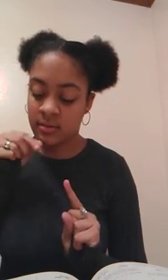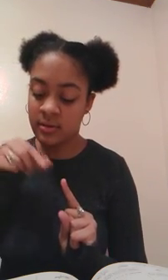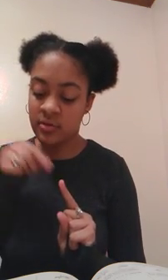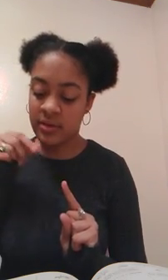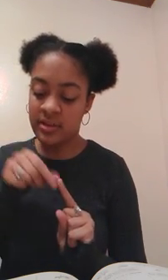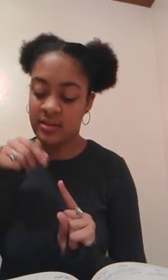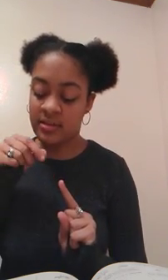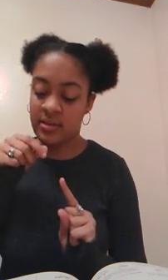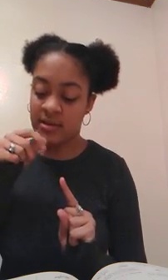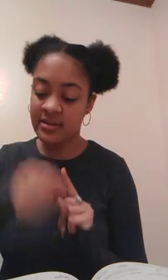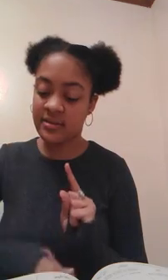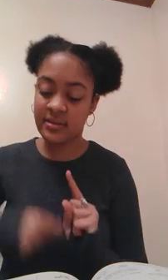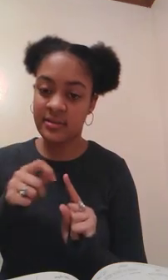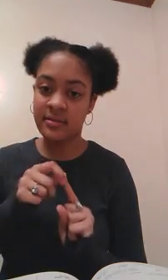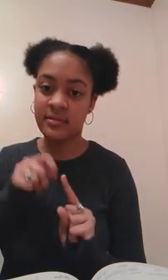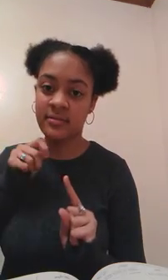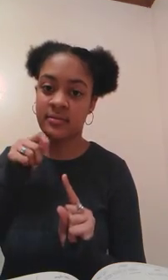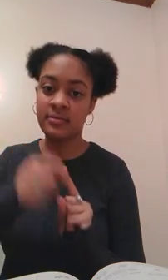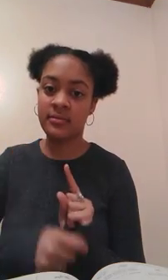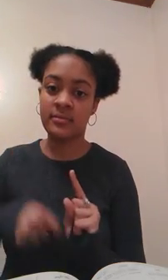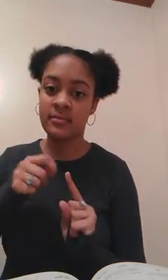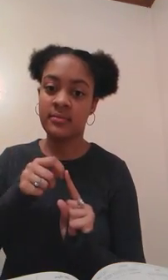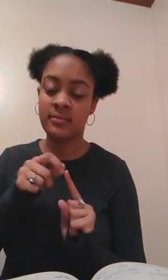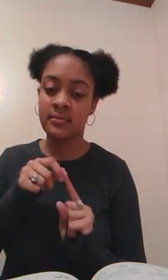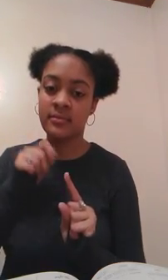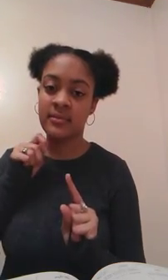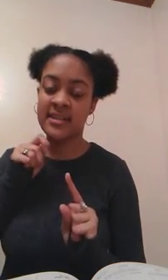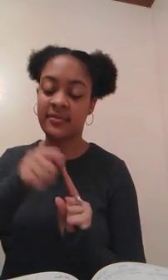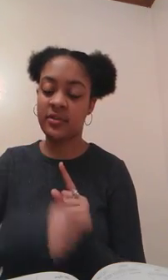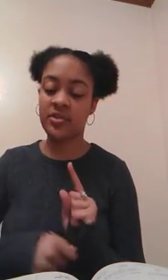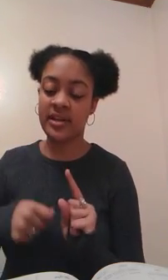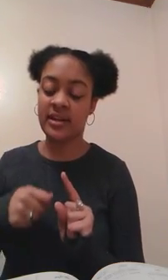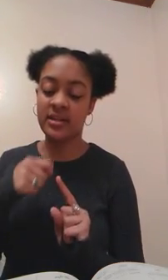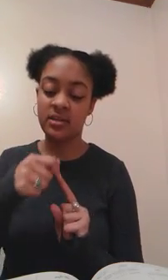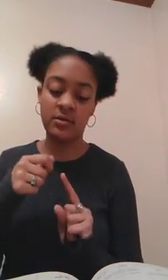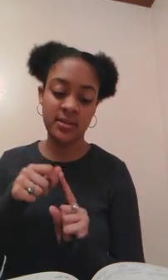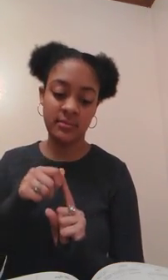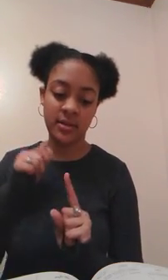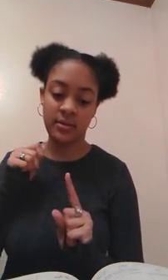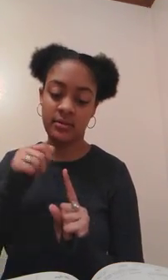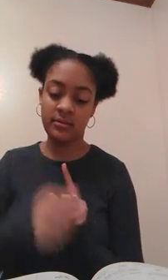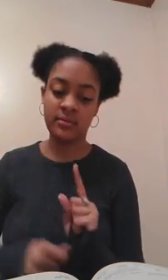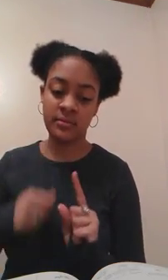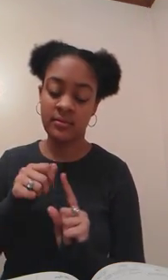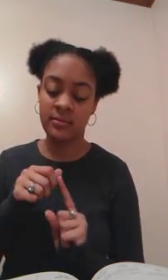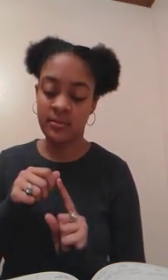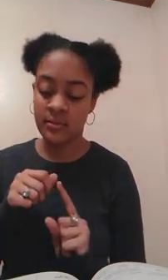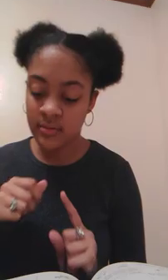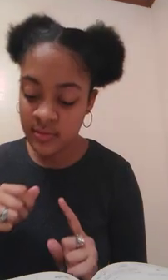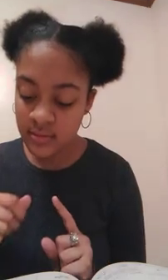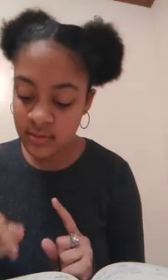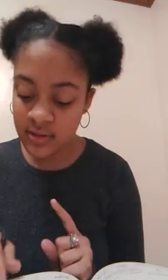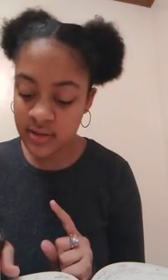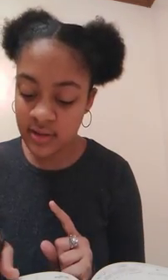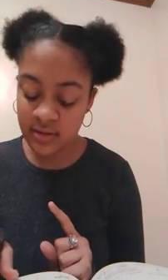they're doing this as if they're trying to like sew something. Let's see. The